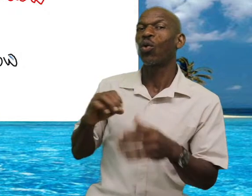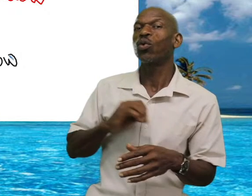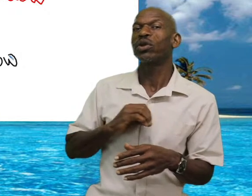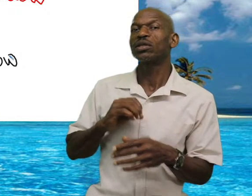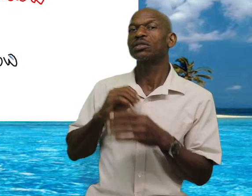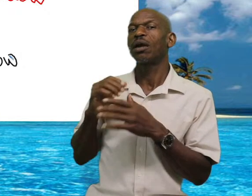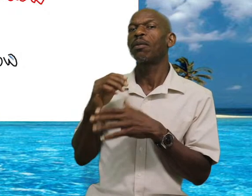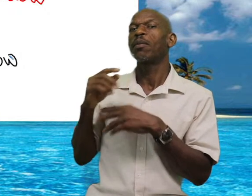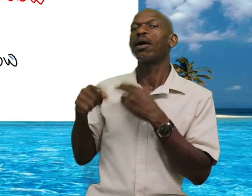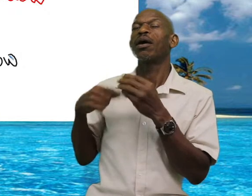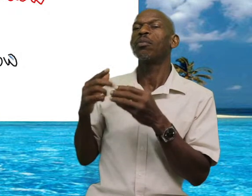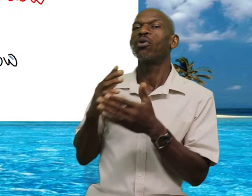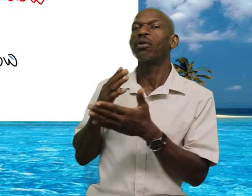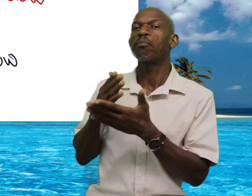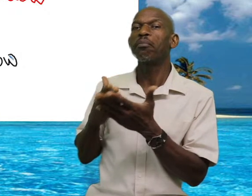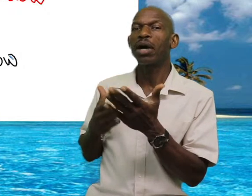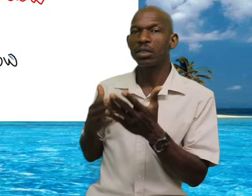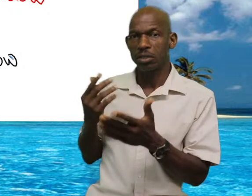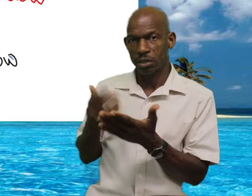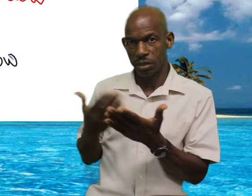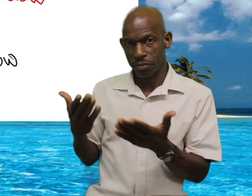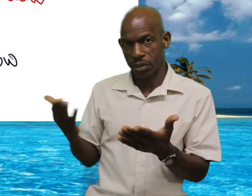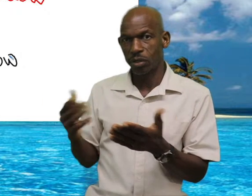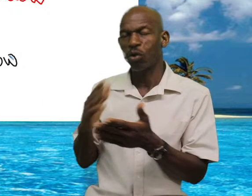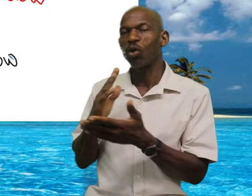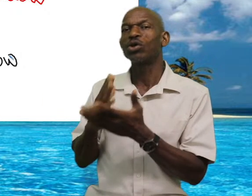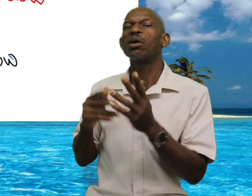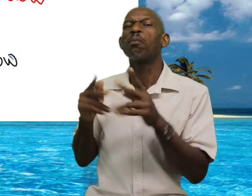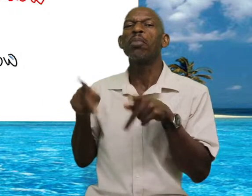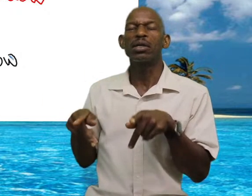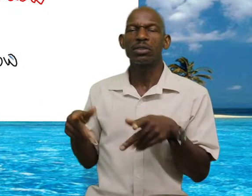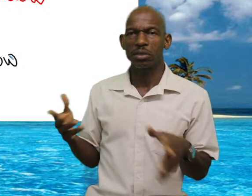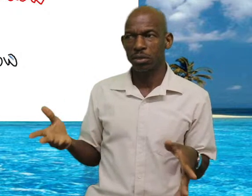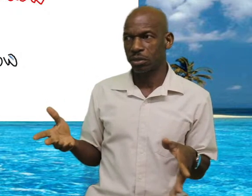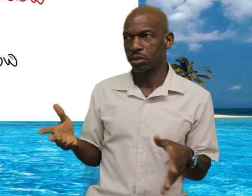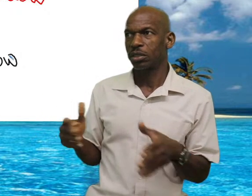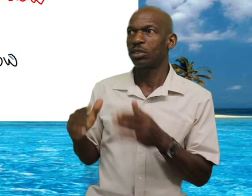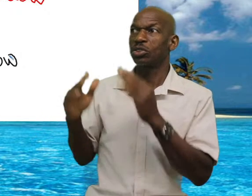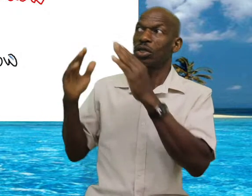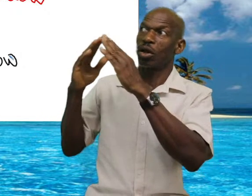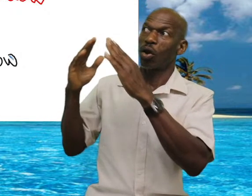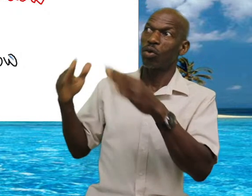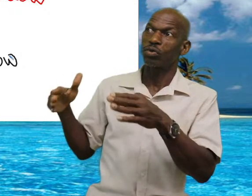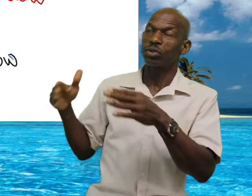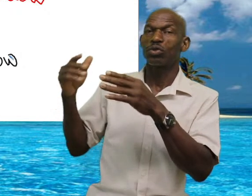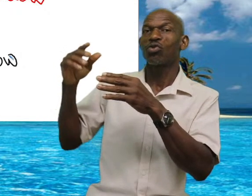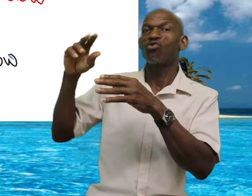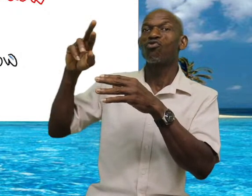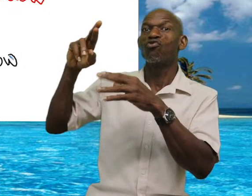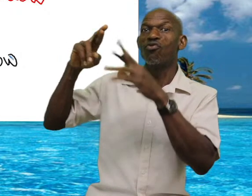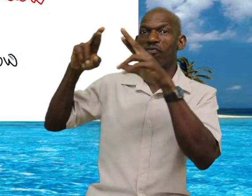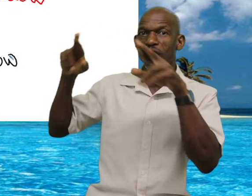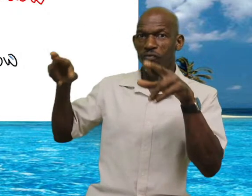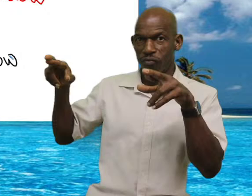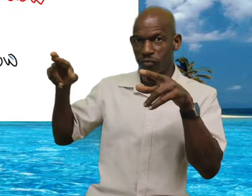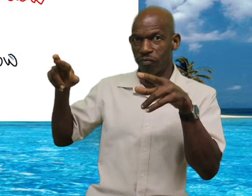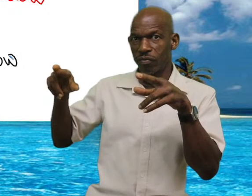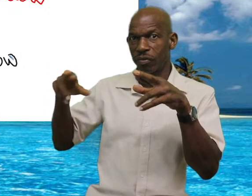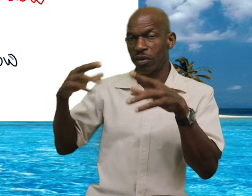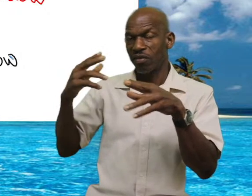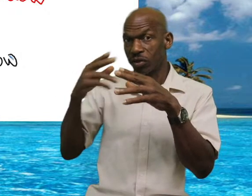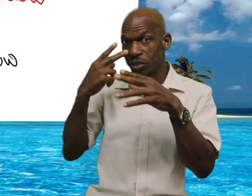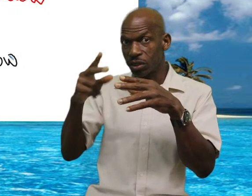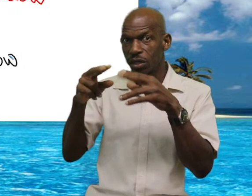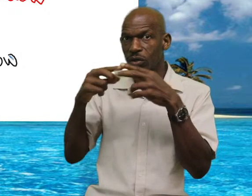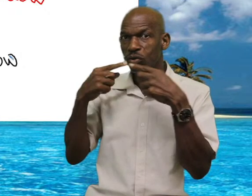right? The house's window, or the house's roof, or the house's door, and so